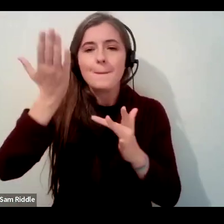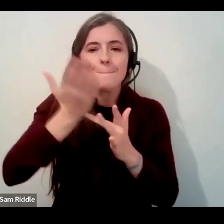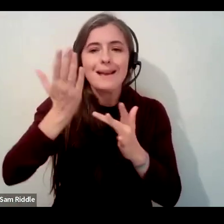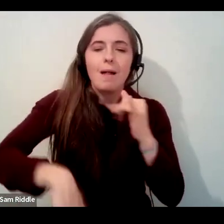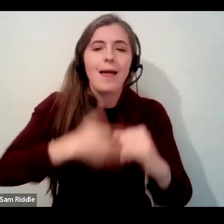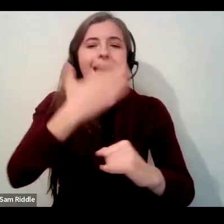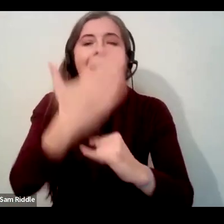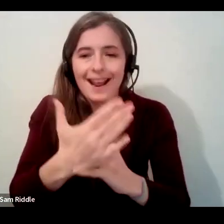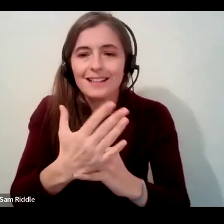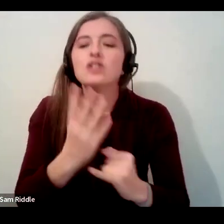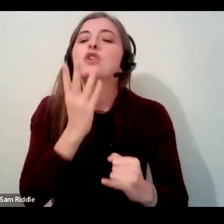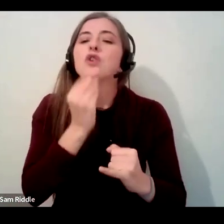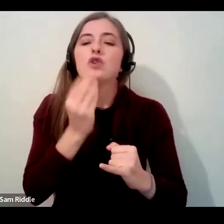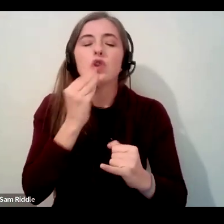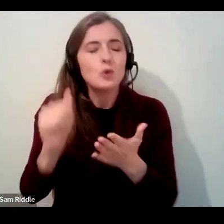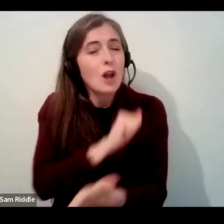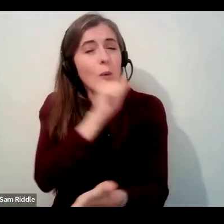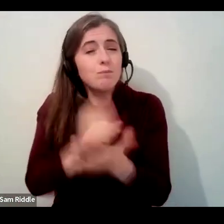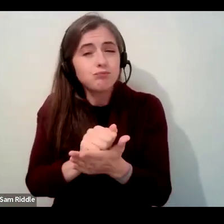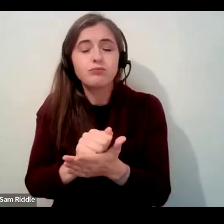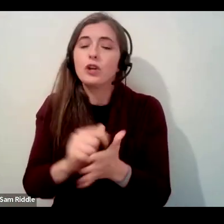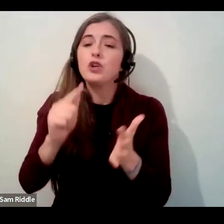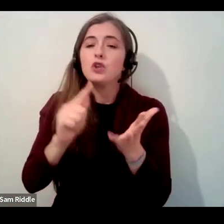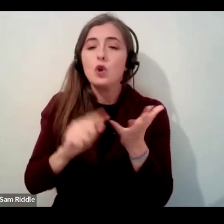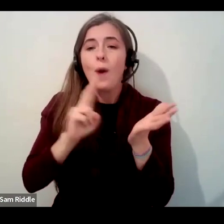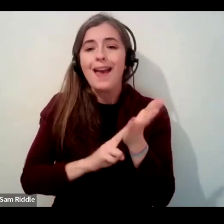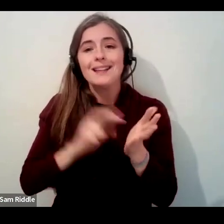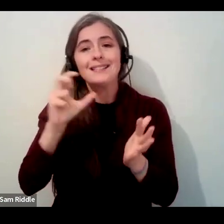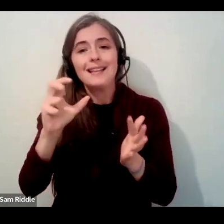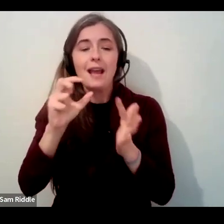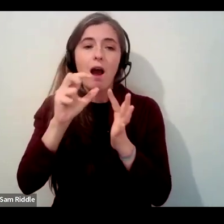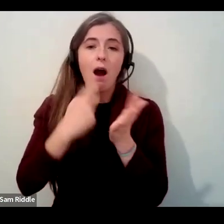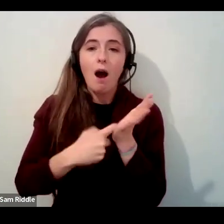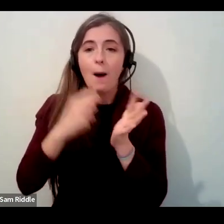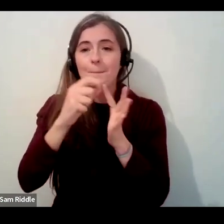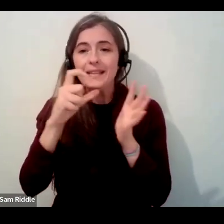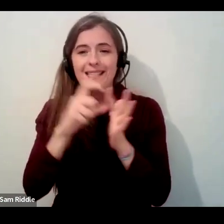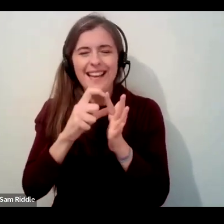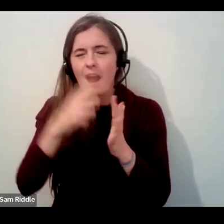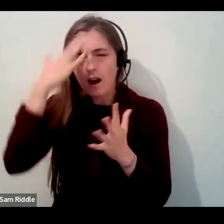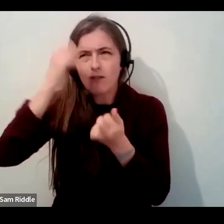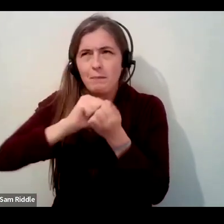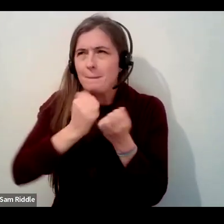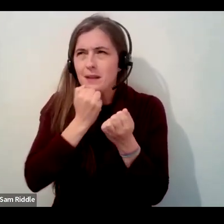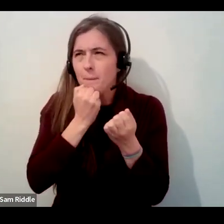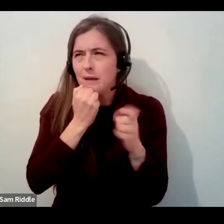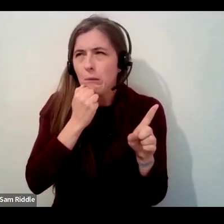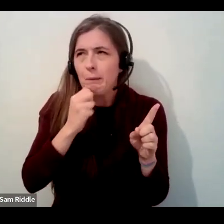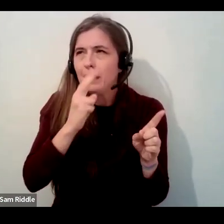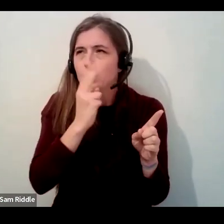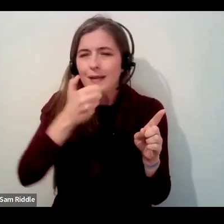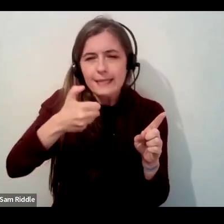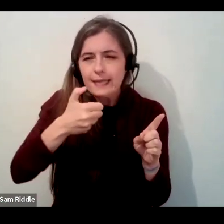end using the appropriate UNCRPD articles. I can't remember them all off by heart. 26 for right